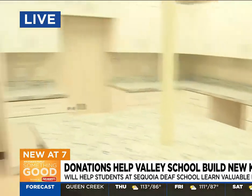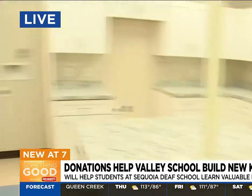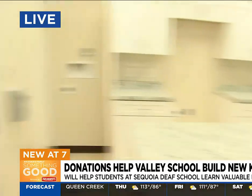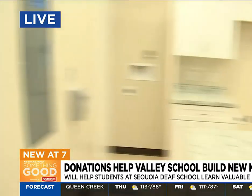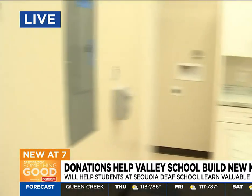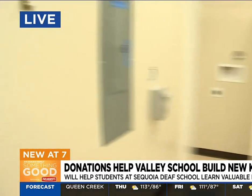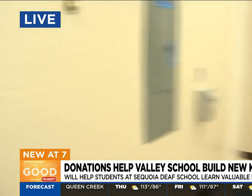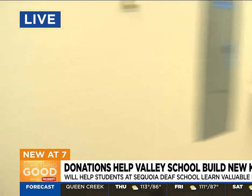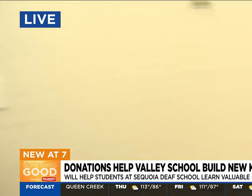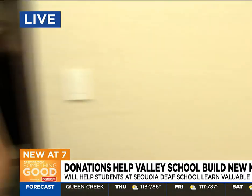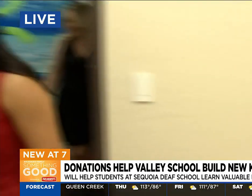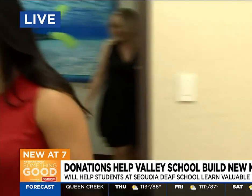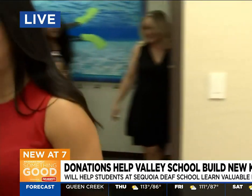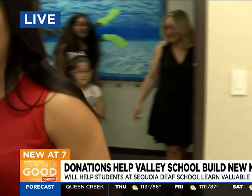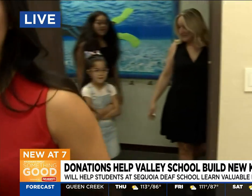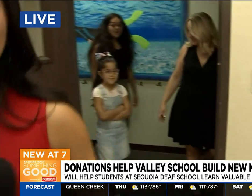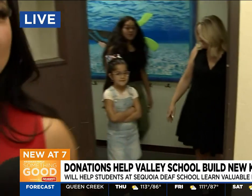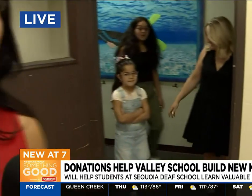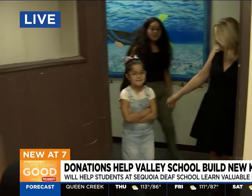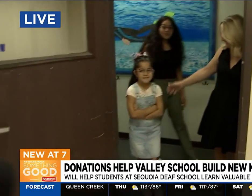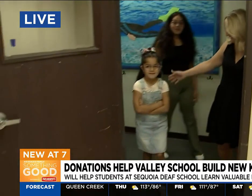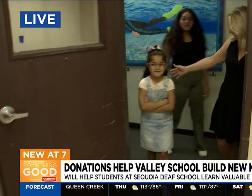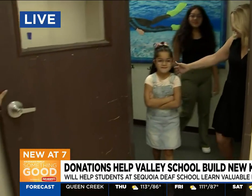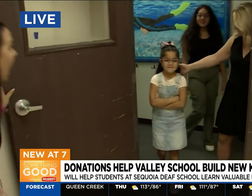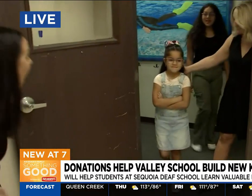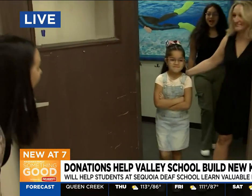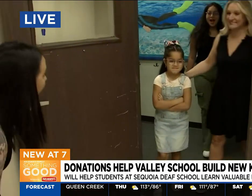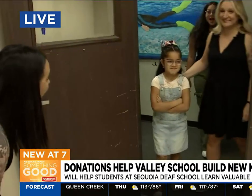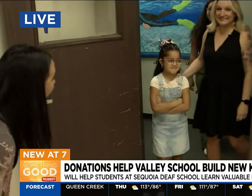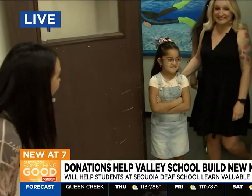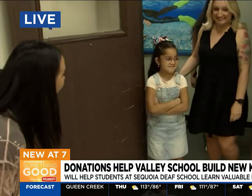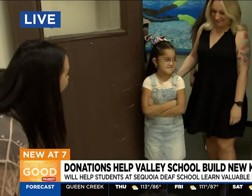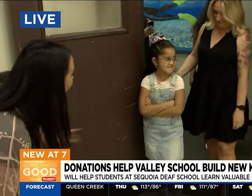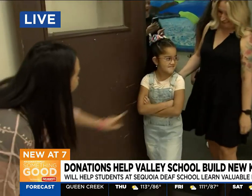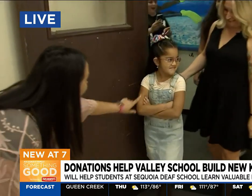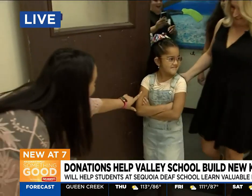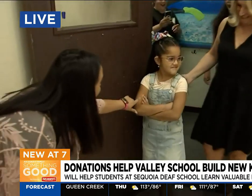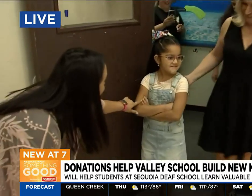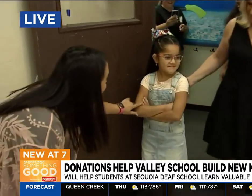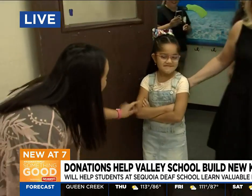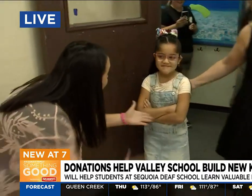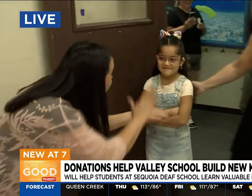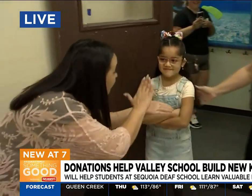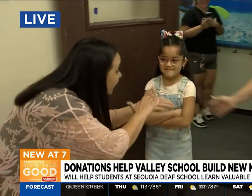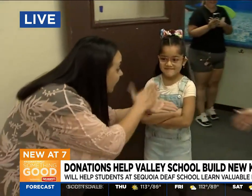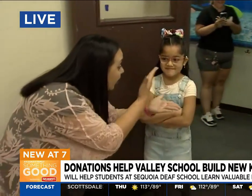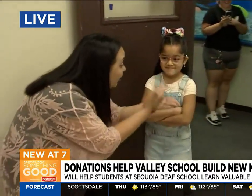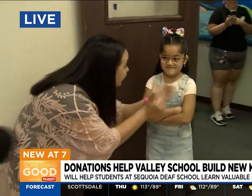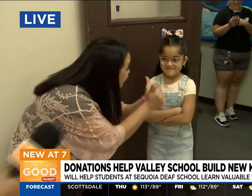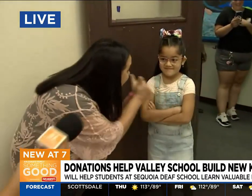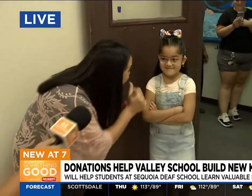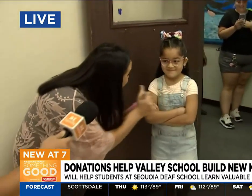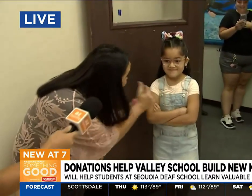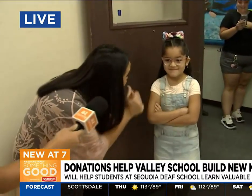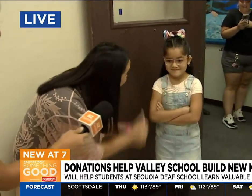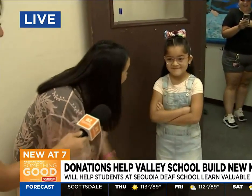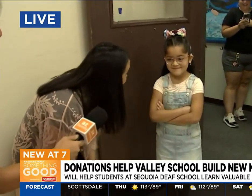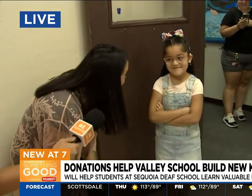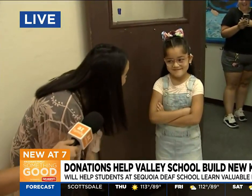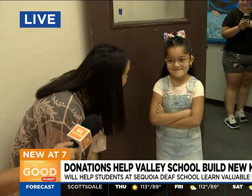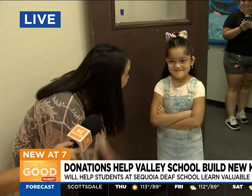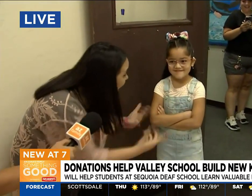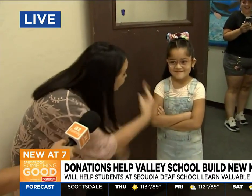Hey, guys. All right, let's take a look. Look at this. We're going to cook together.